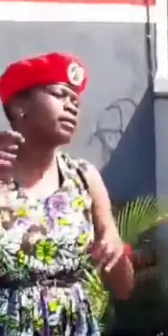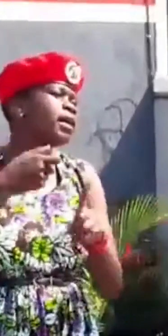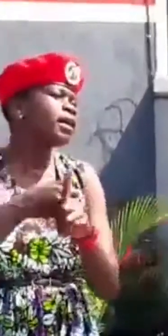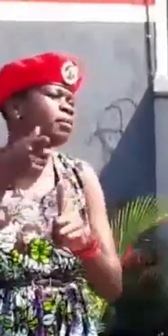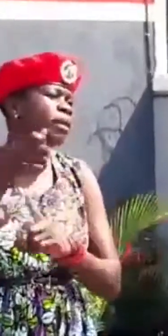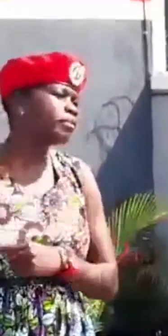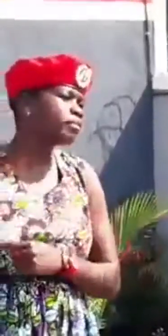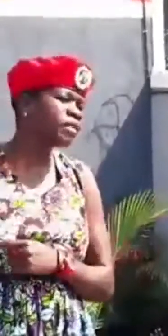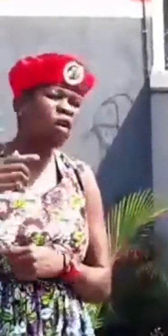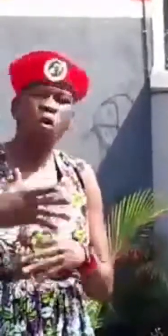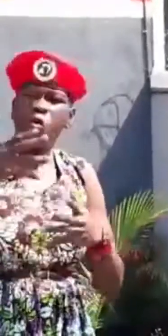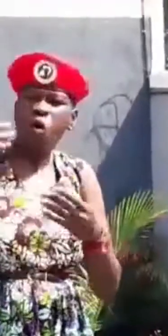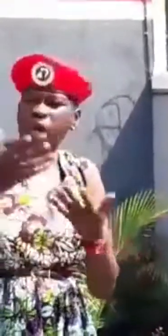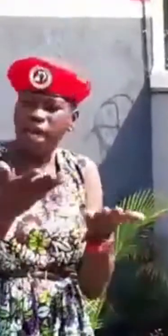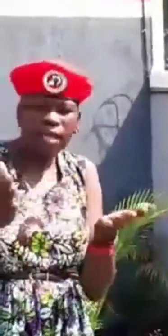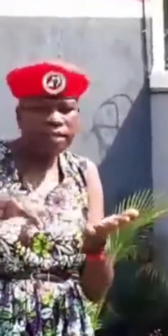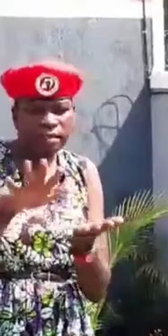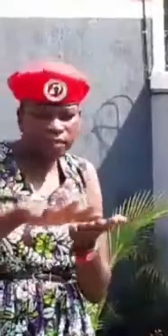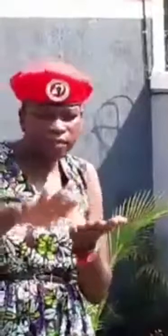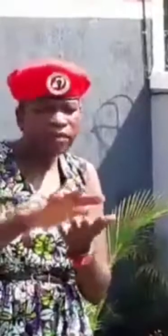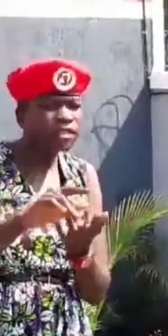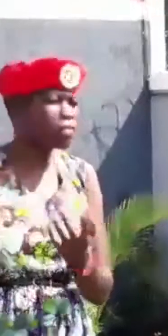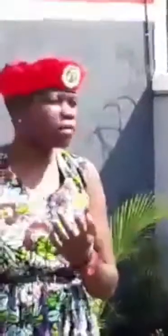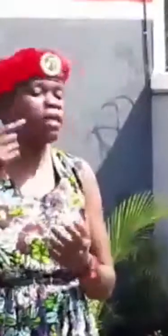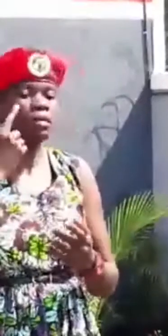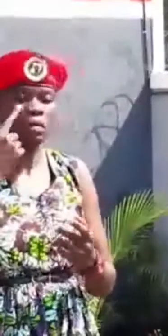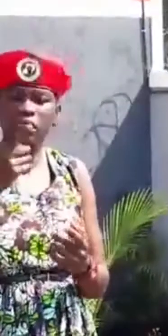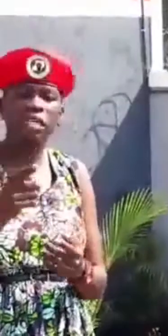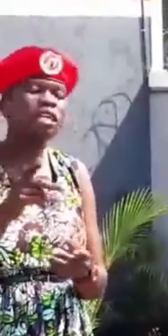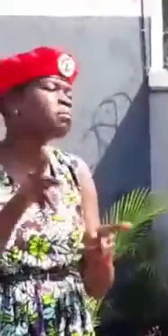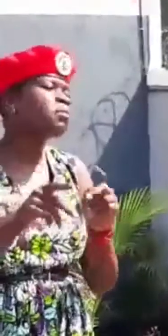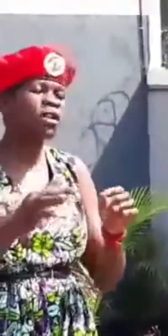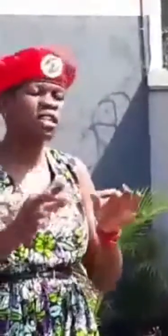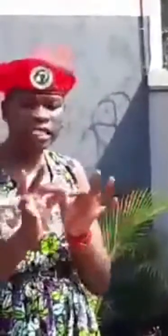Natete, or go to any urban center that you can reach first.